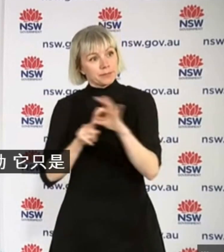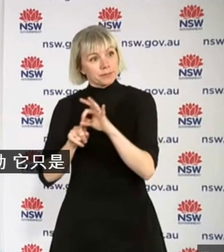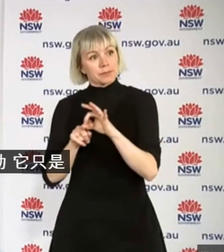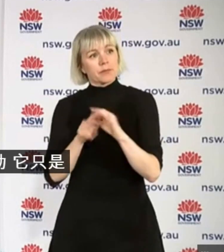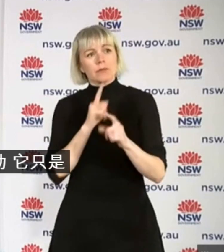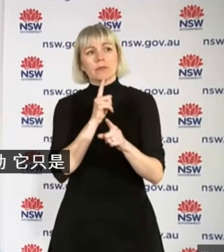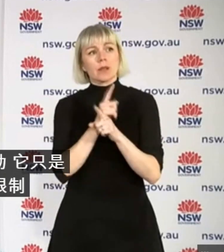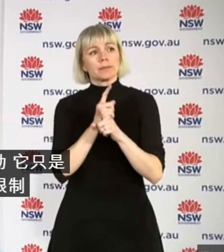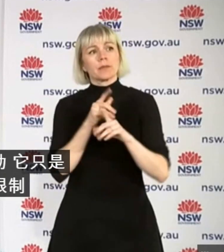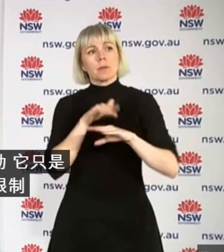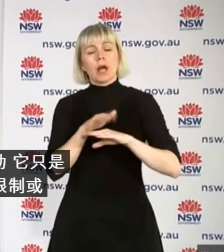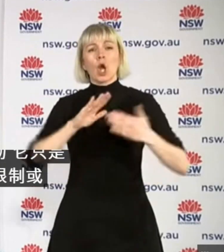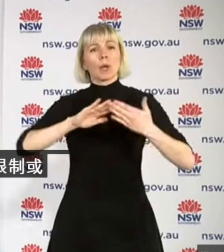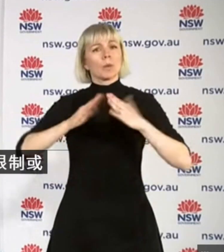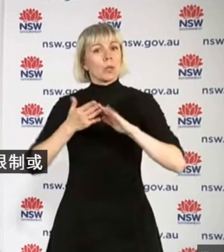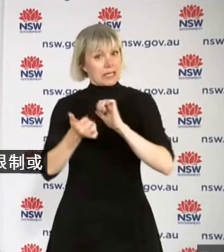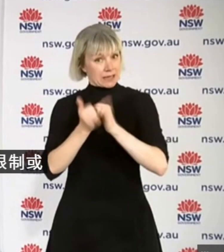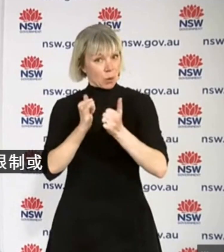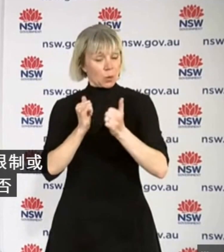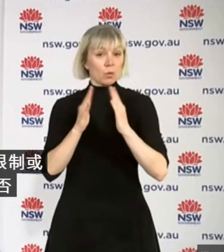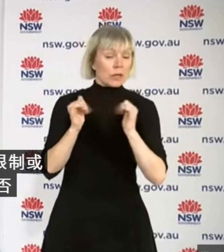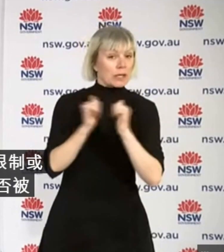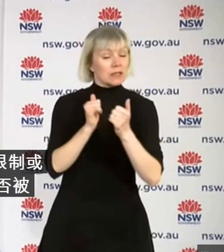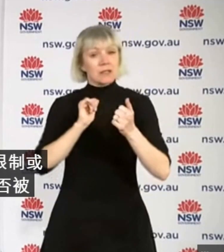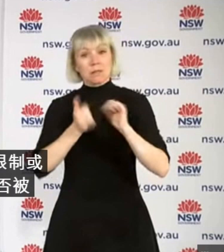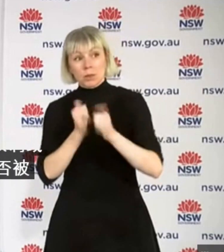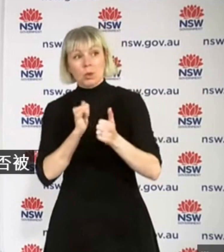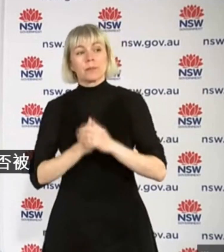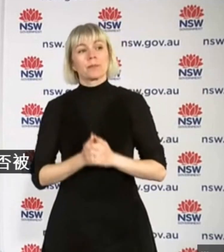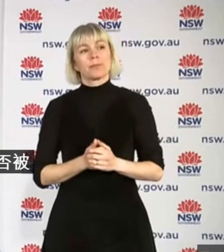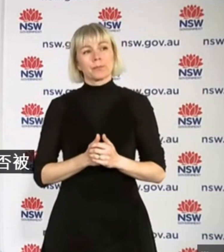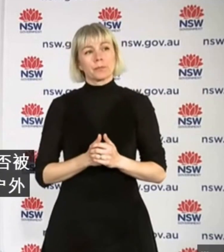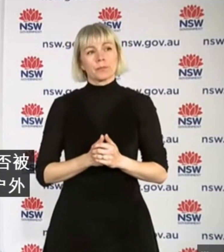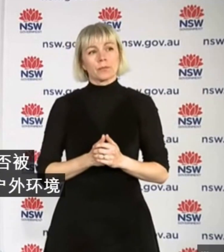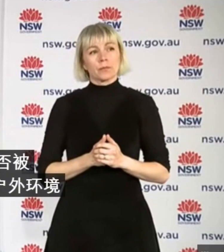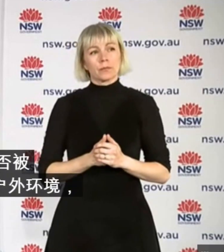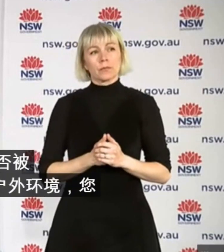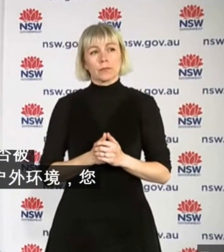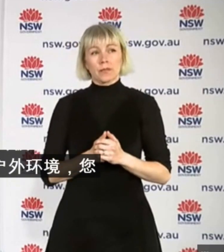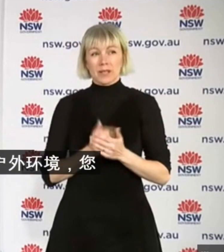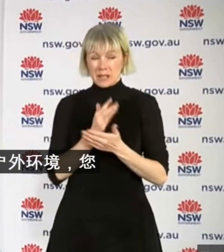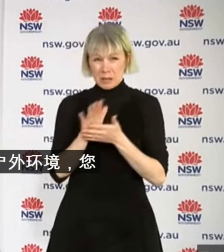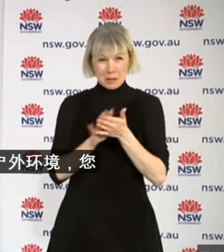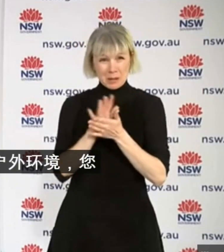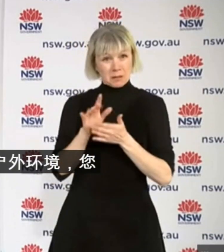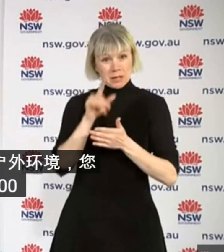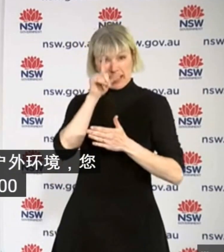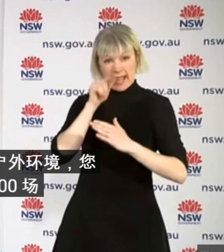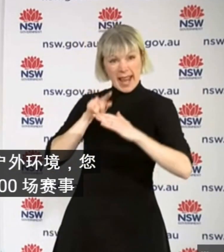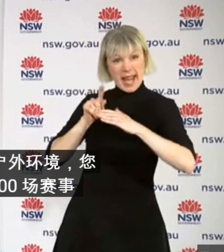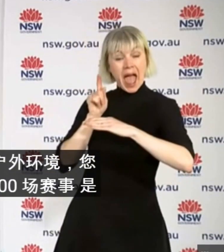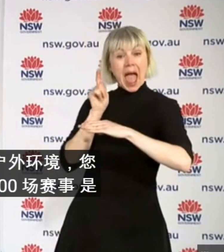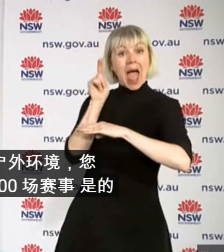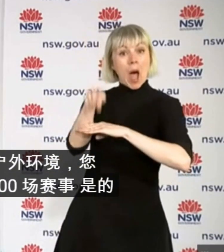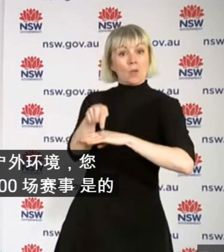permitted. About spectator limits or any other restrictions, is it considered an unregulated outdoor setting where you can just have 20 or 200